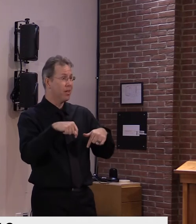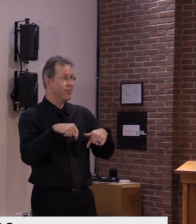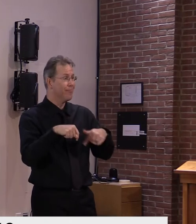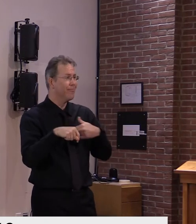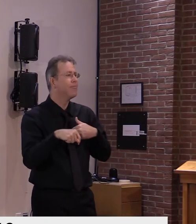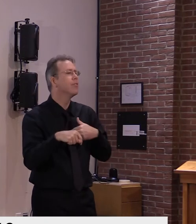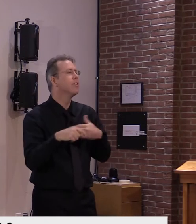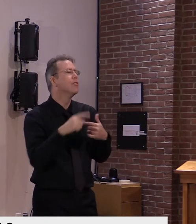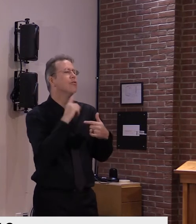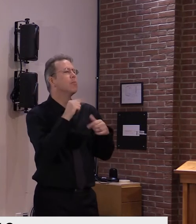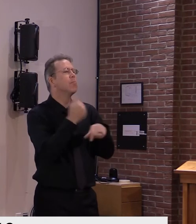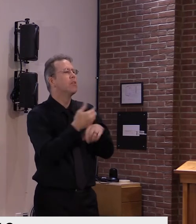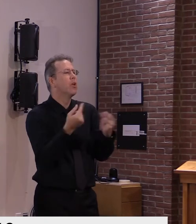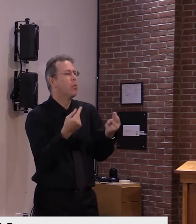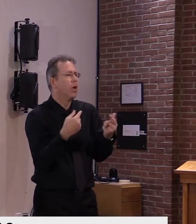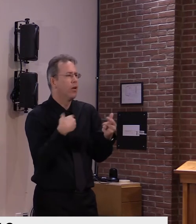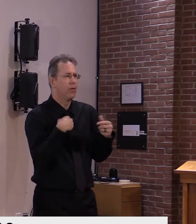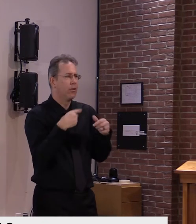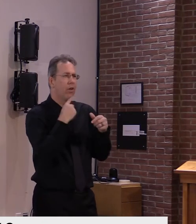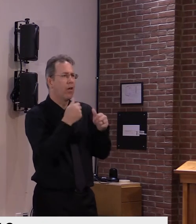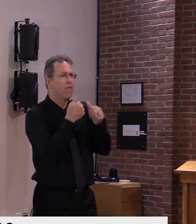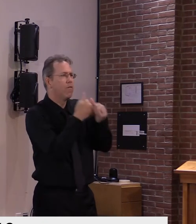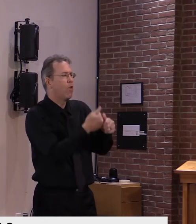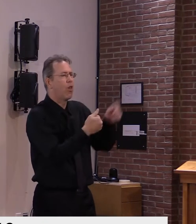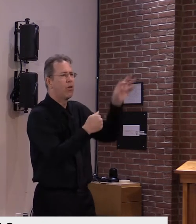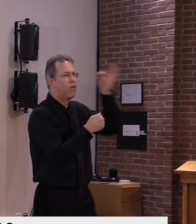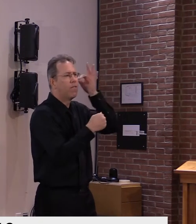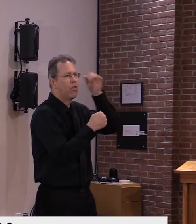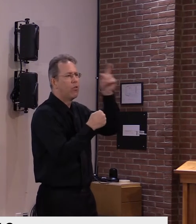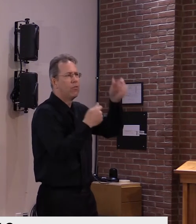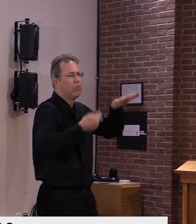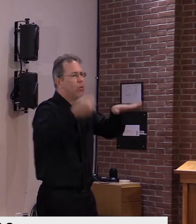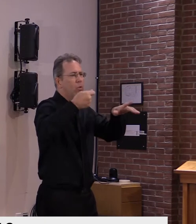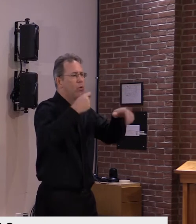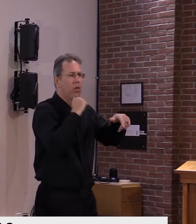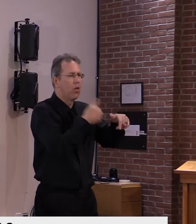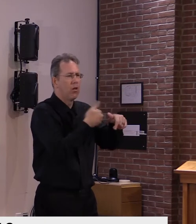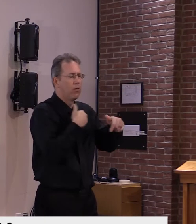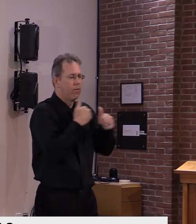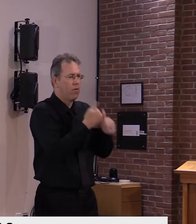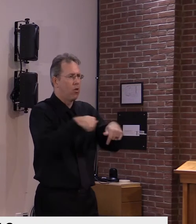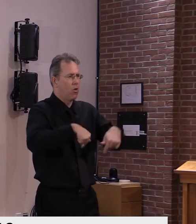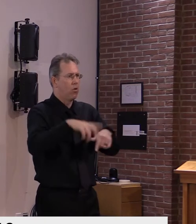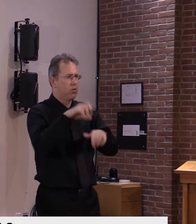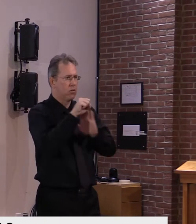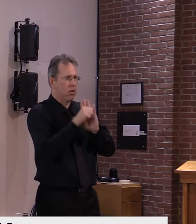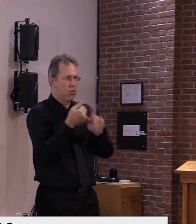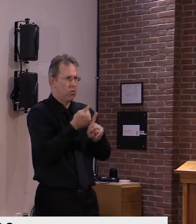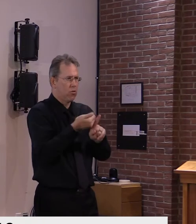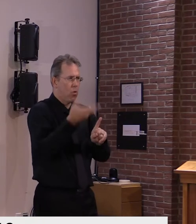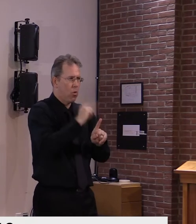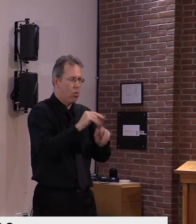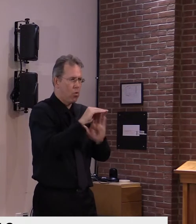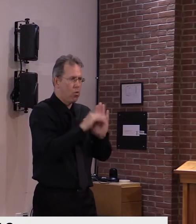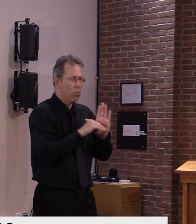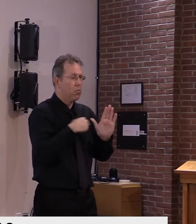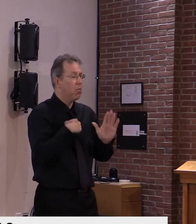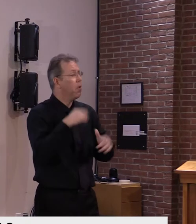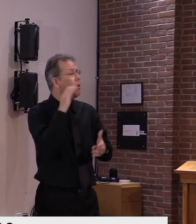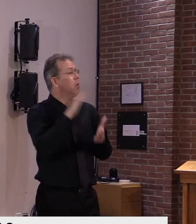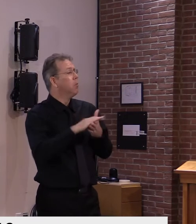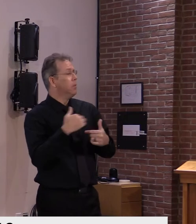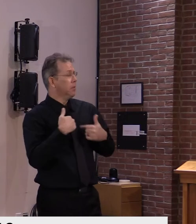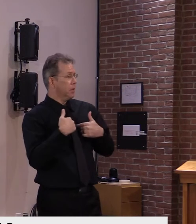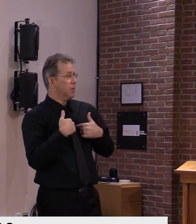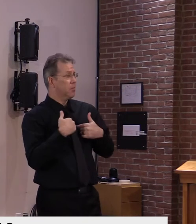rate, but not those caps that that New York did. So I believe, from my standpoint, I think it's good